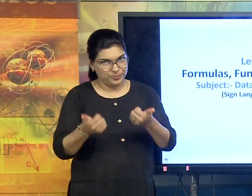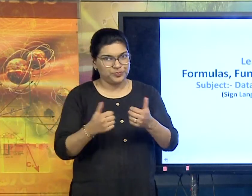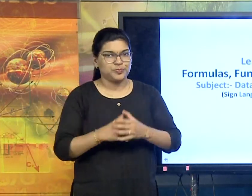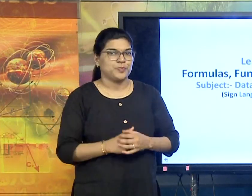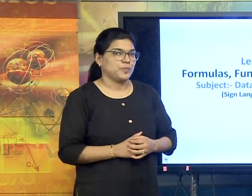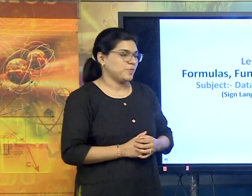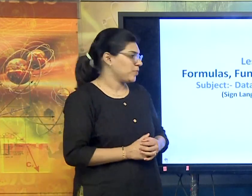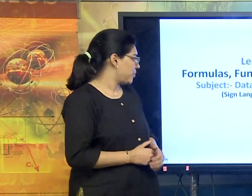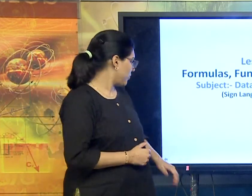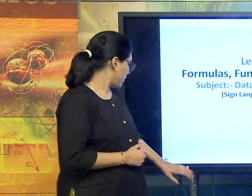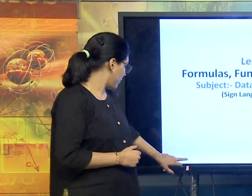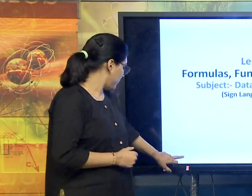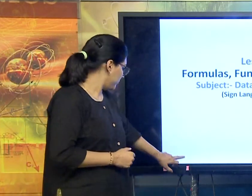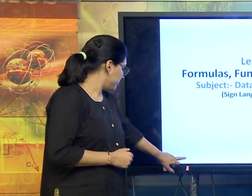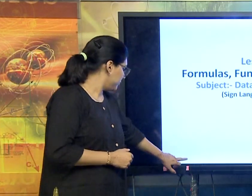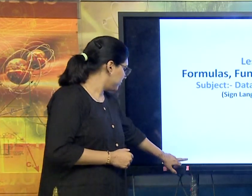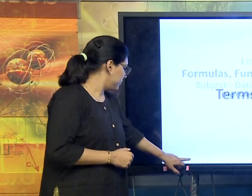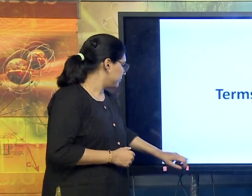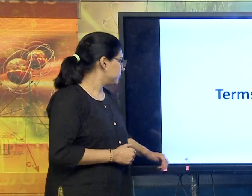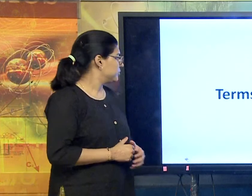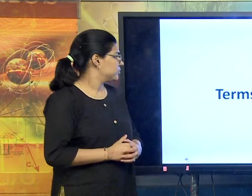In that we do Excel.